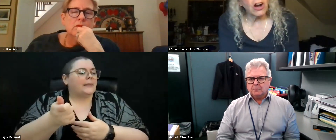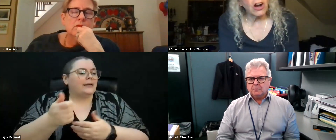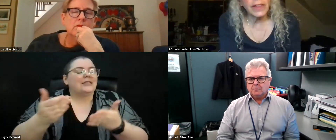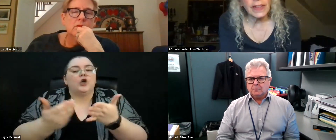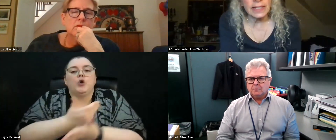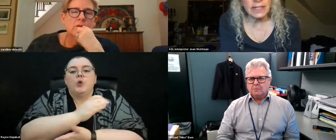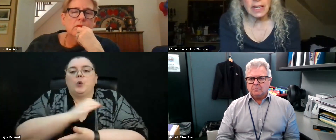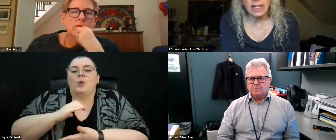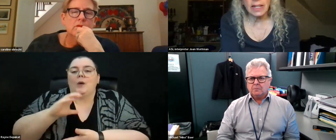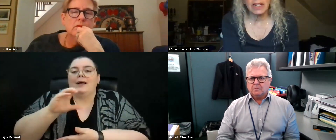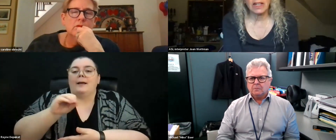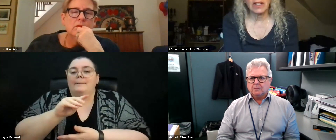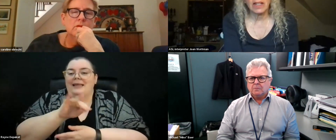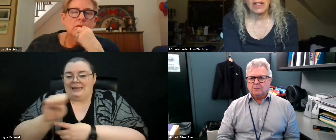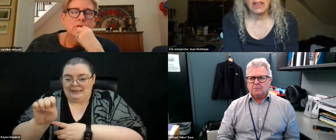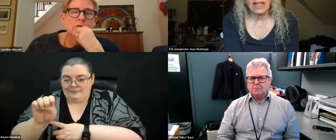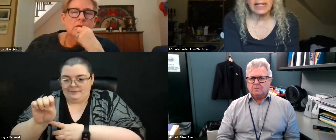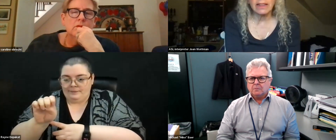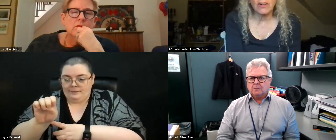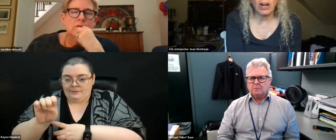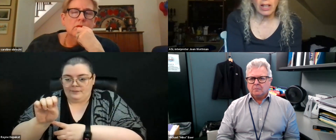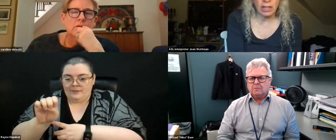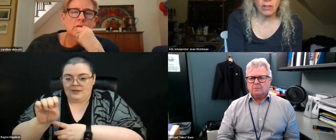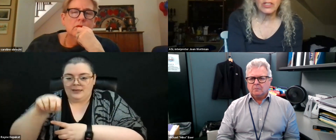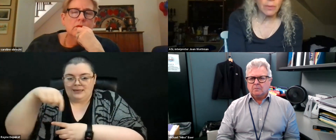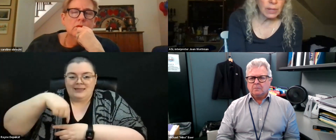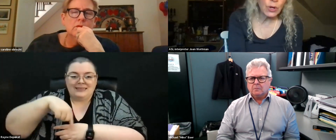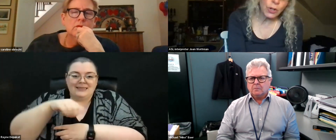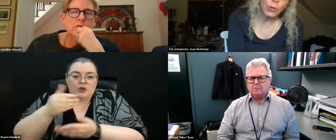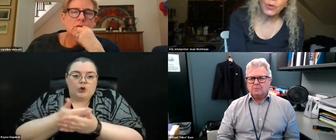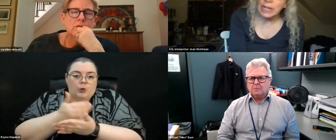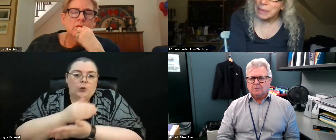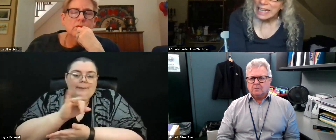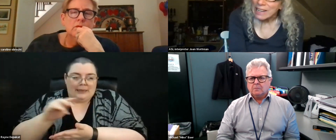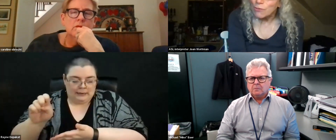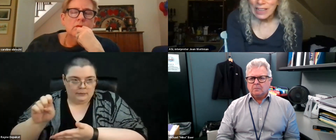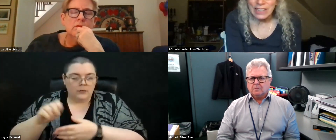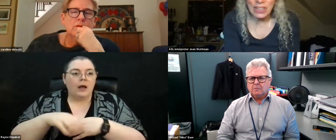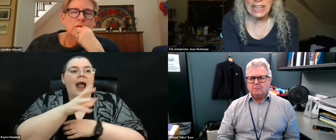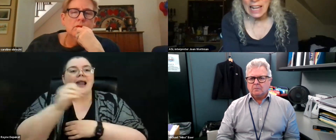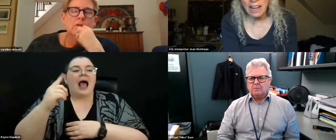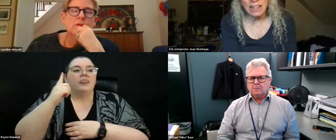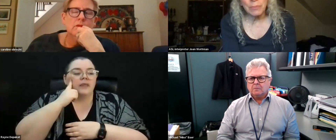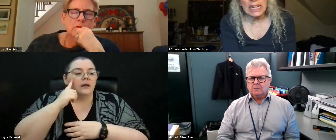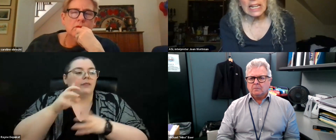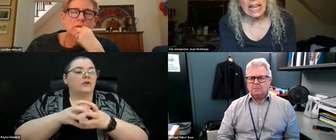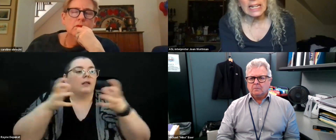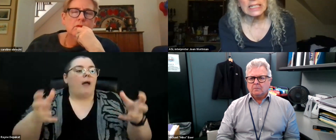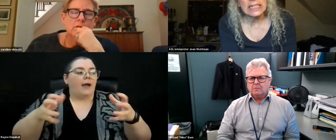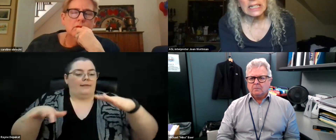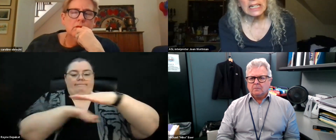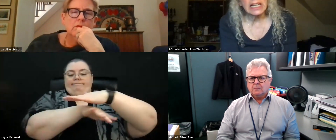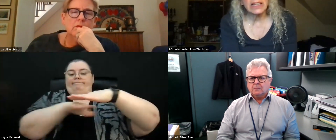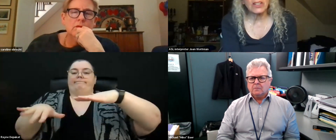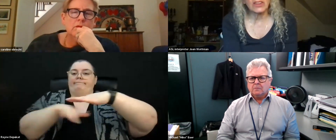And there are other things, like there are we're a new committee, relatively, the ad hoc committee,